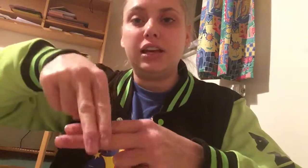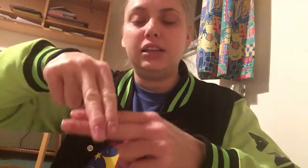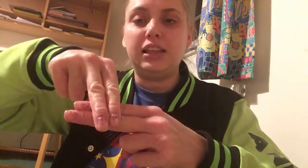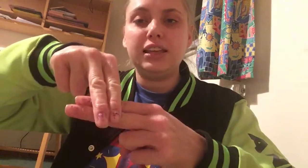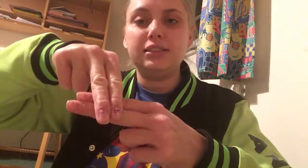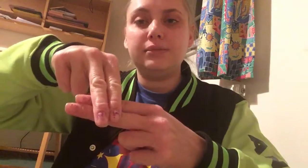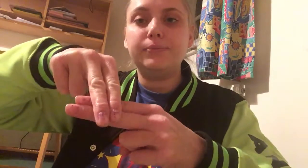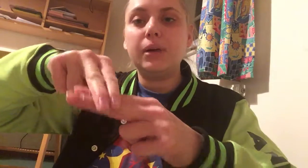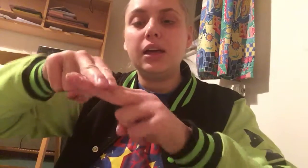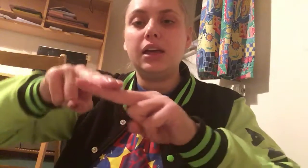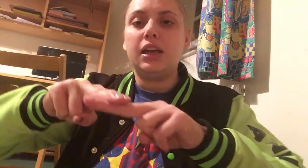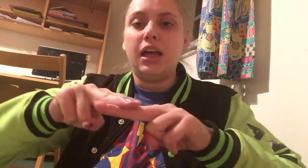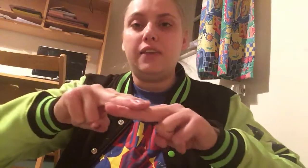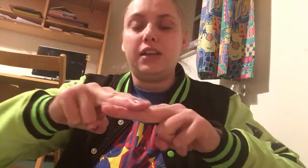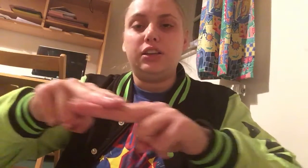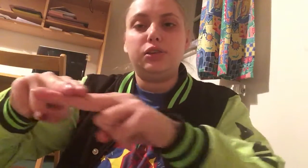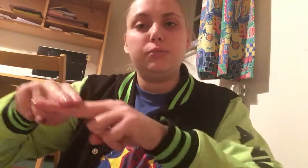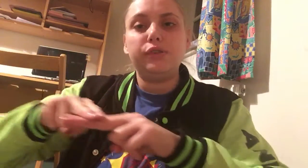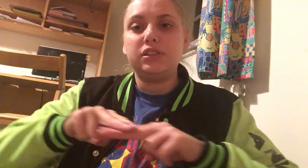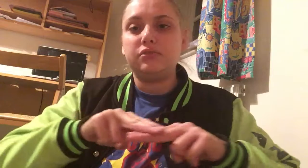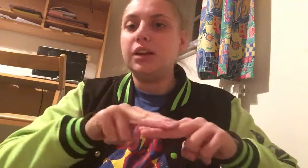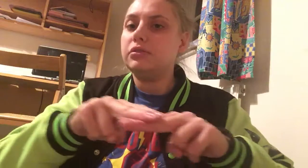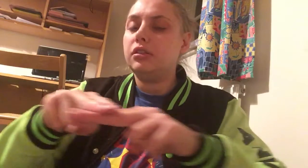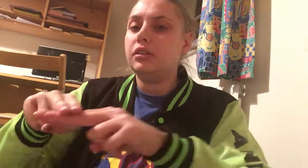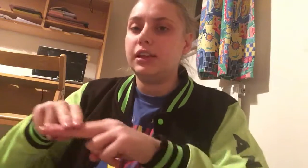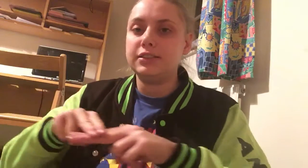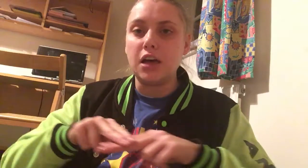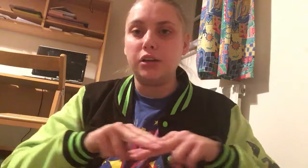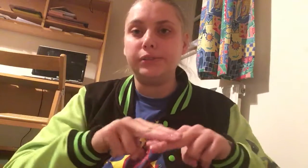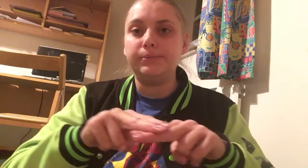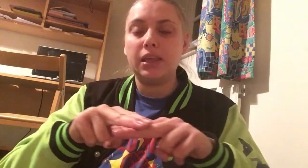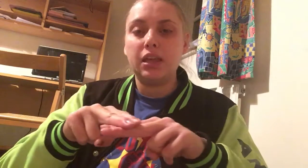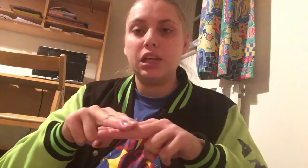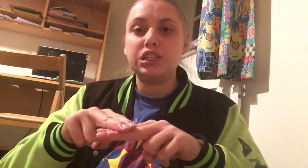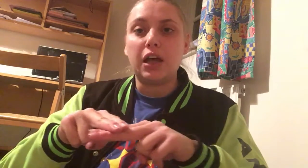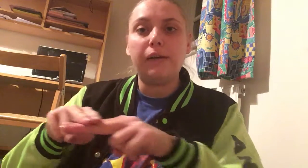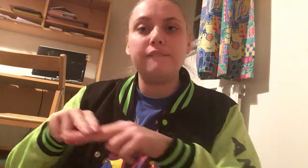like this, and then you move it around in a circle. So